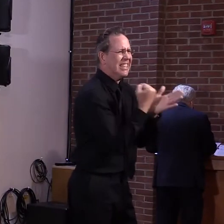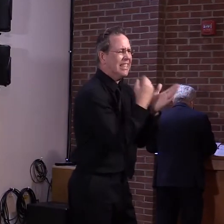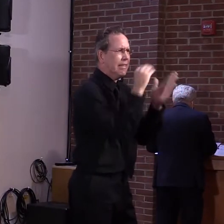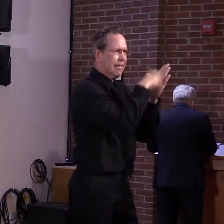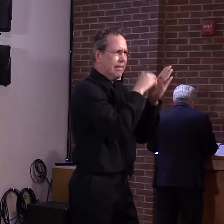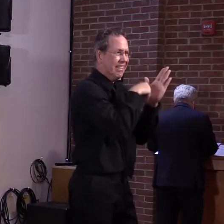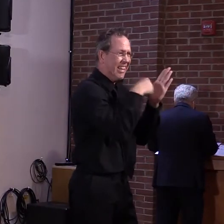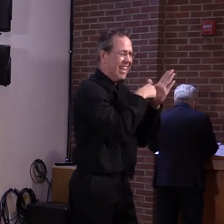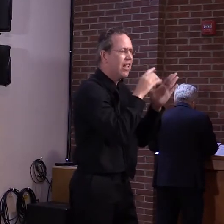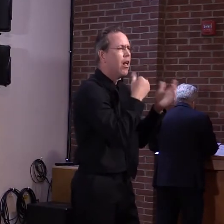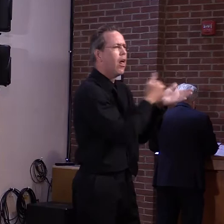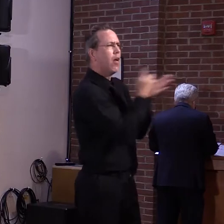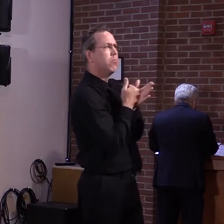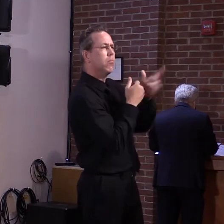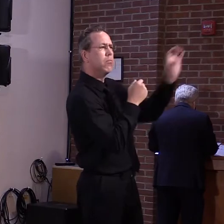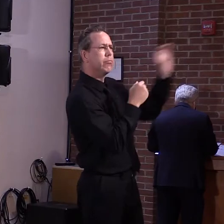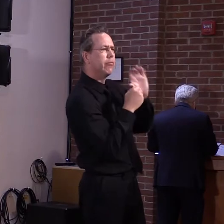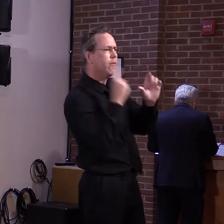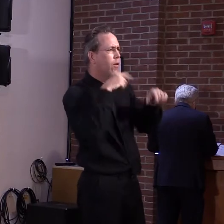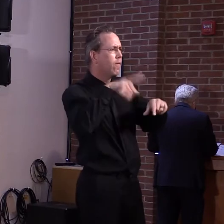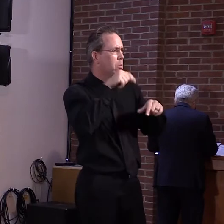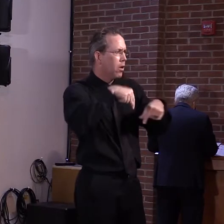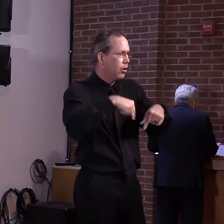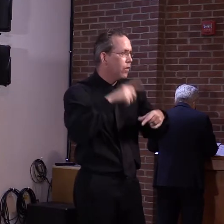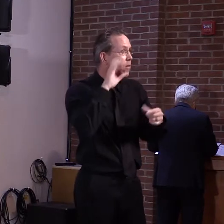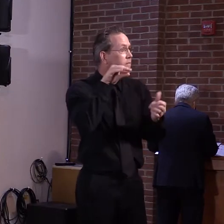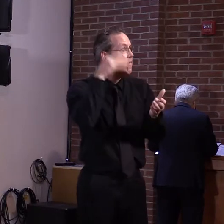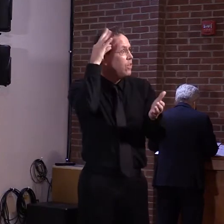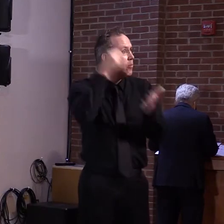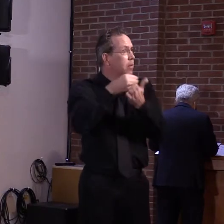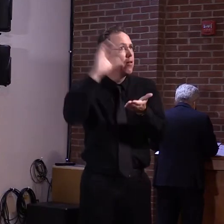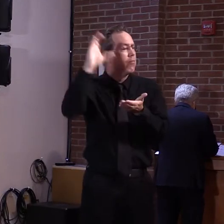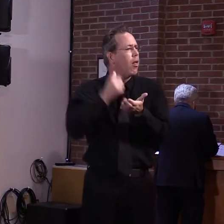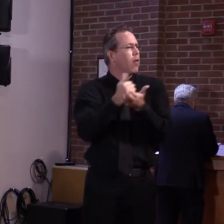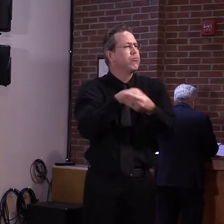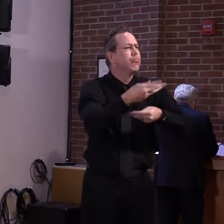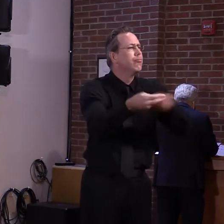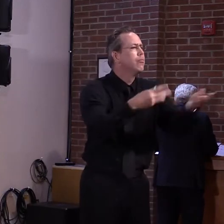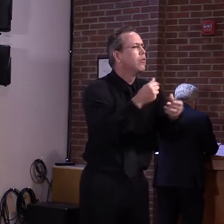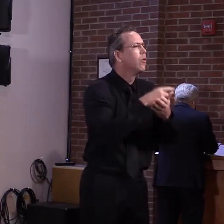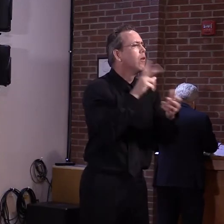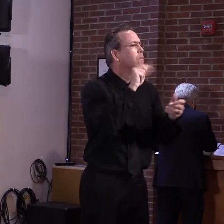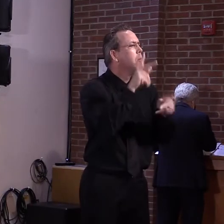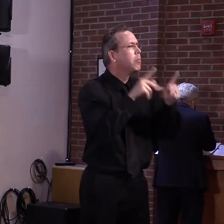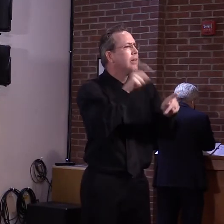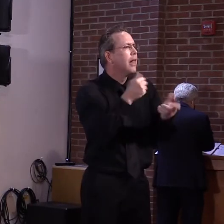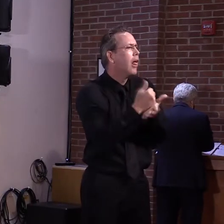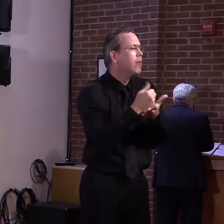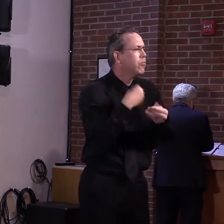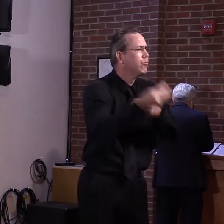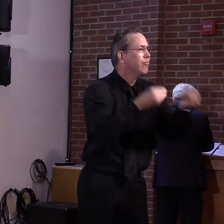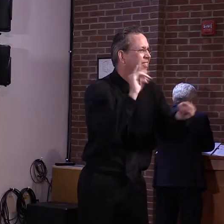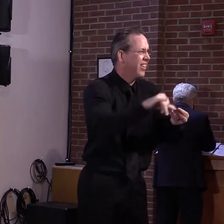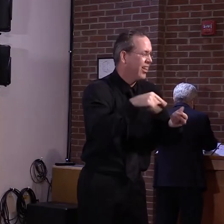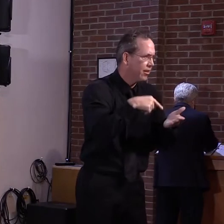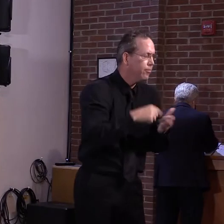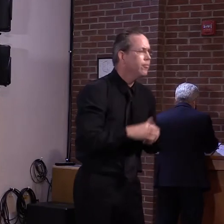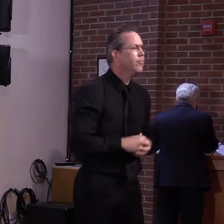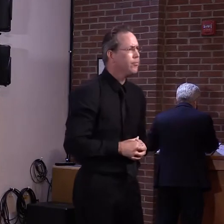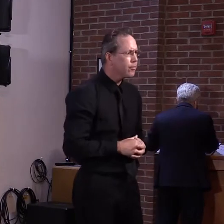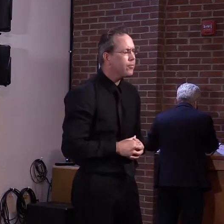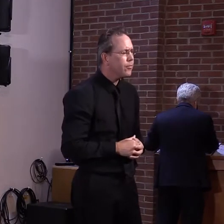amount of federal funds we receive and also many more important services. Like everything else,